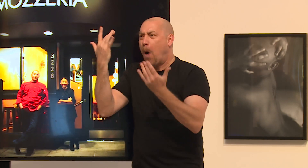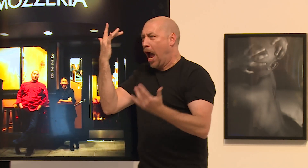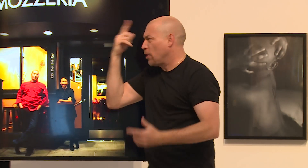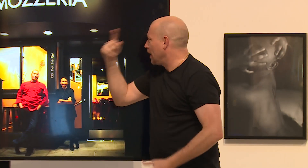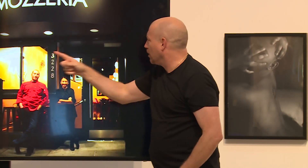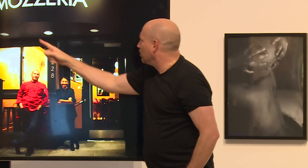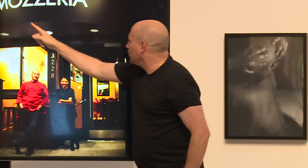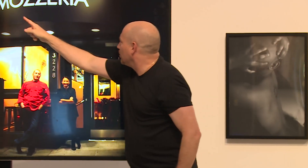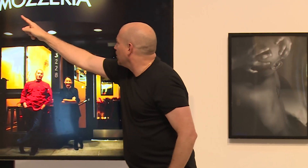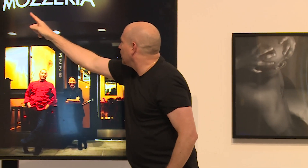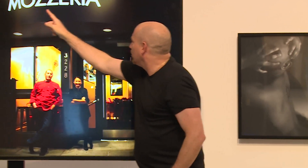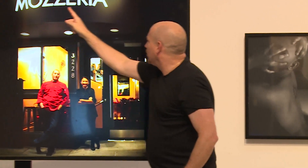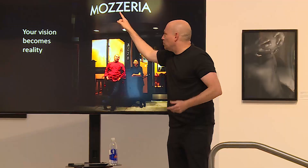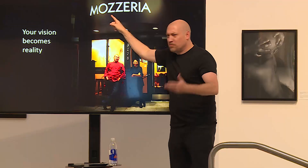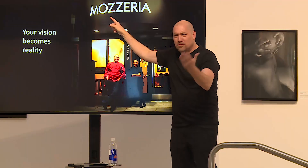wondering what other people think. Why?